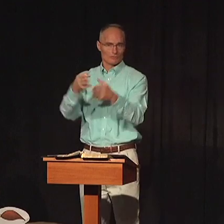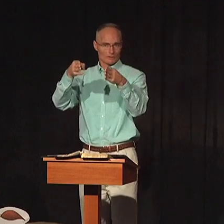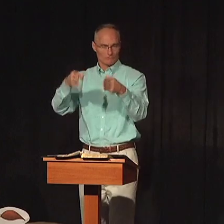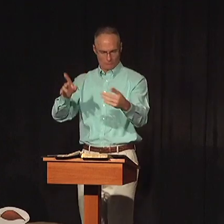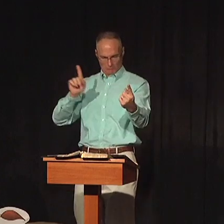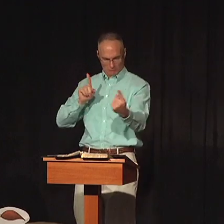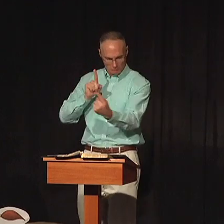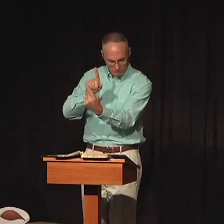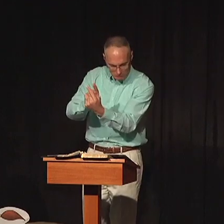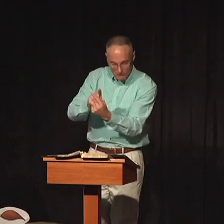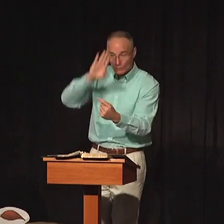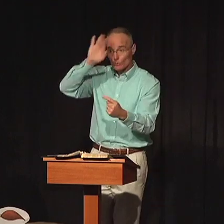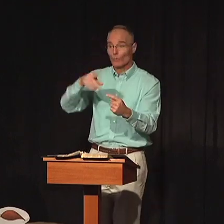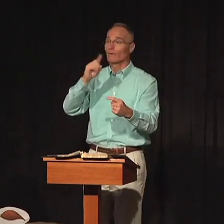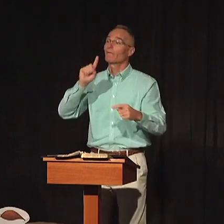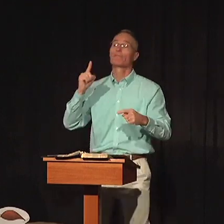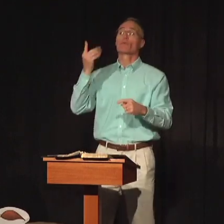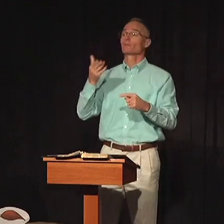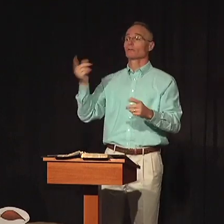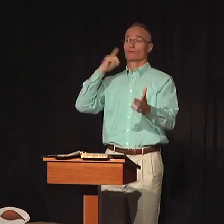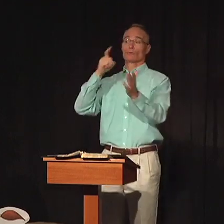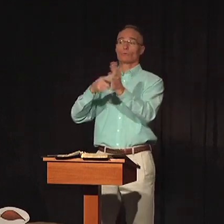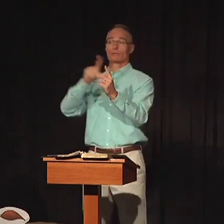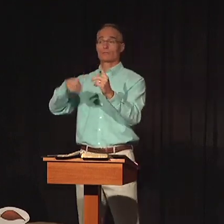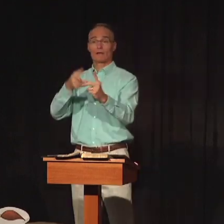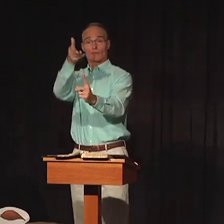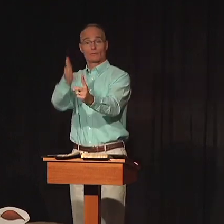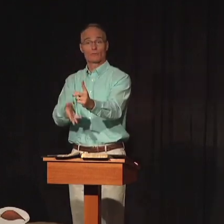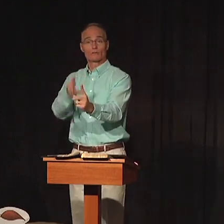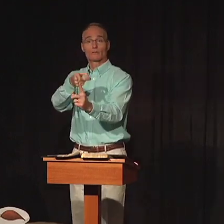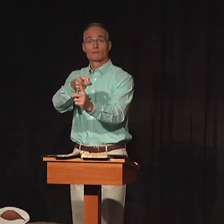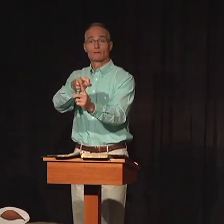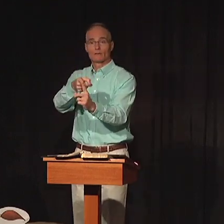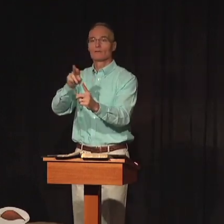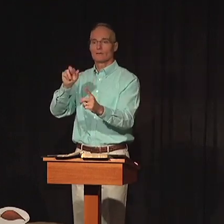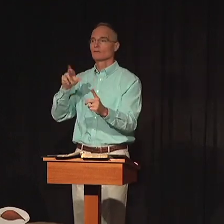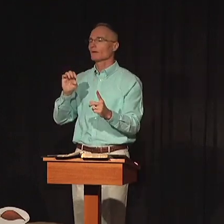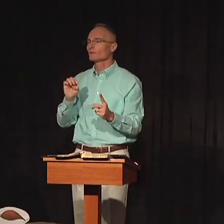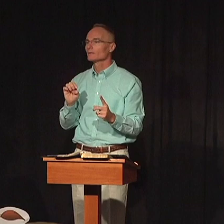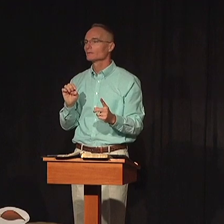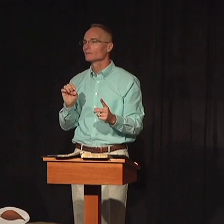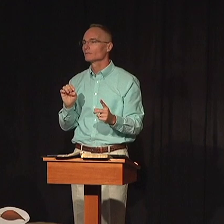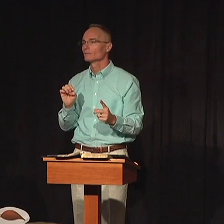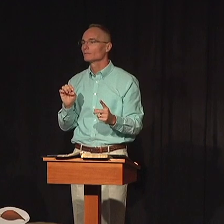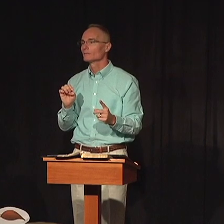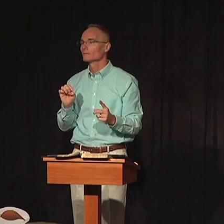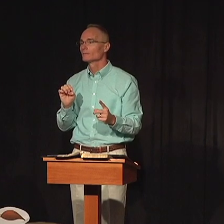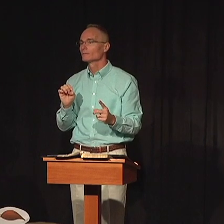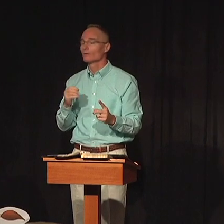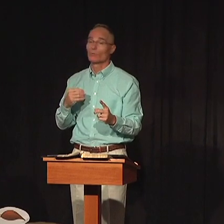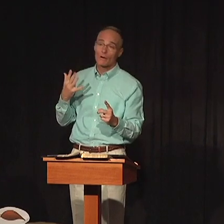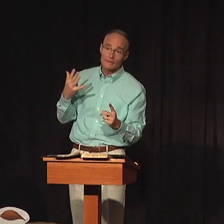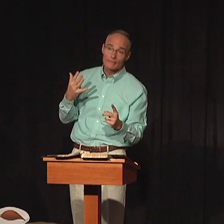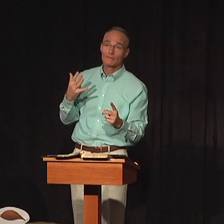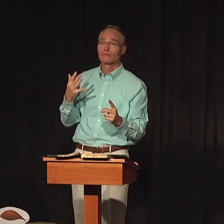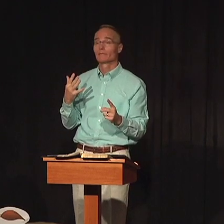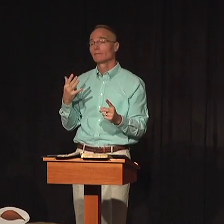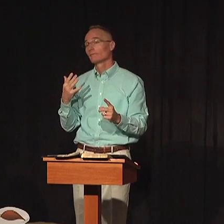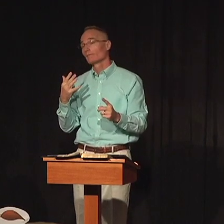Suppose you were to meet a new person. What's the first thing you notice about that person? Probably their race. Are they